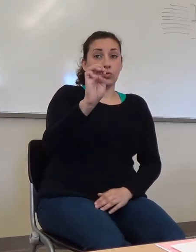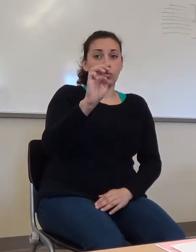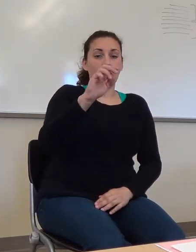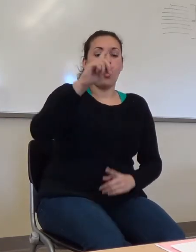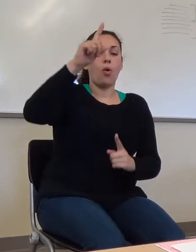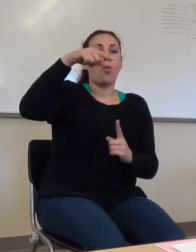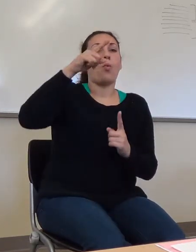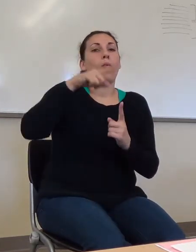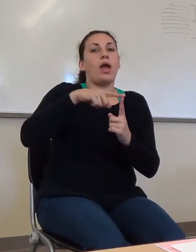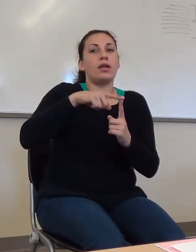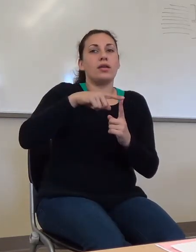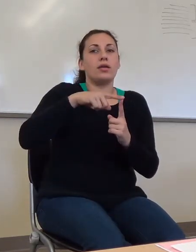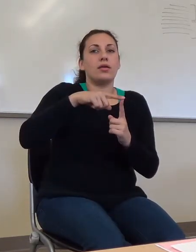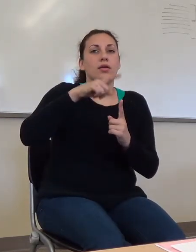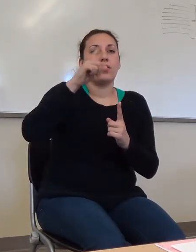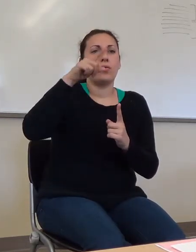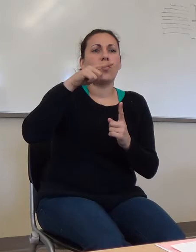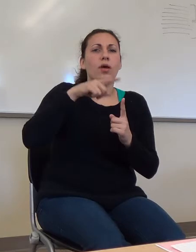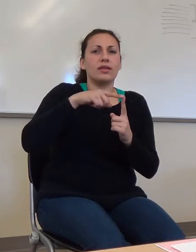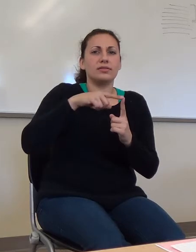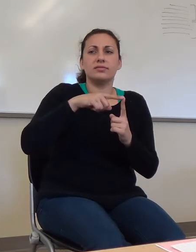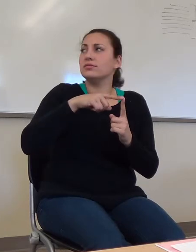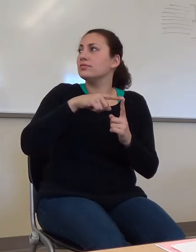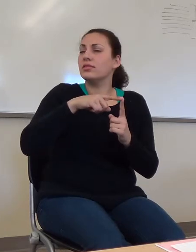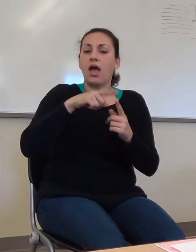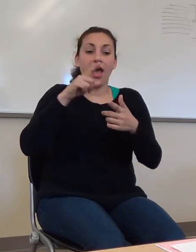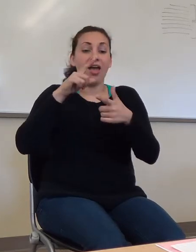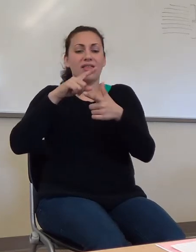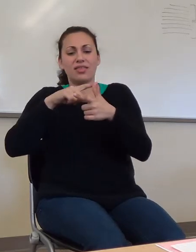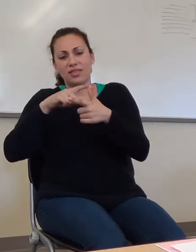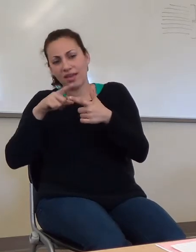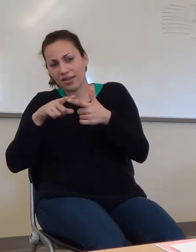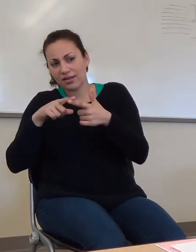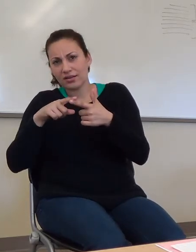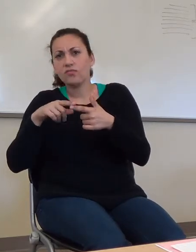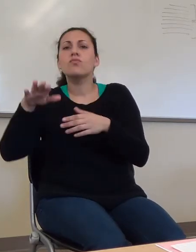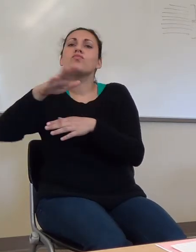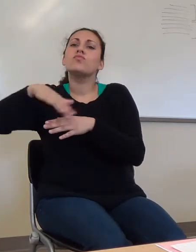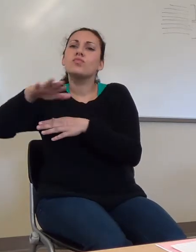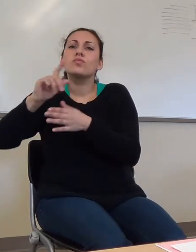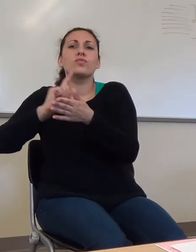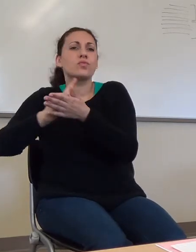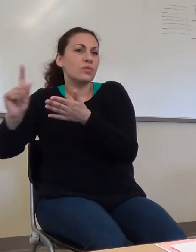that indicates when, then, for about a week.